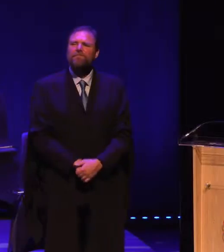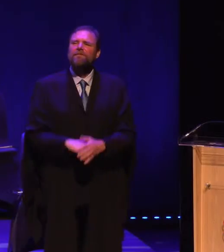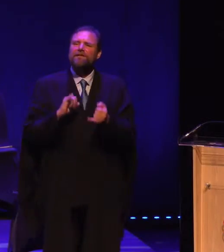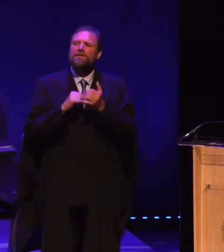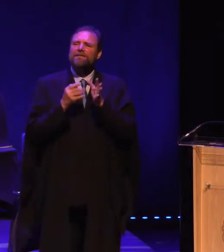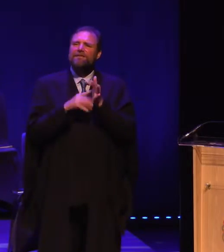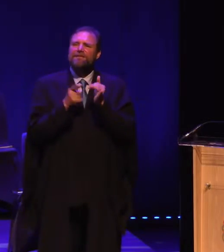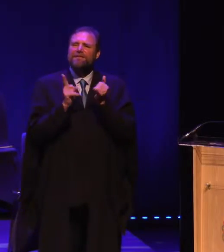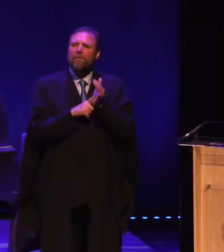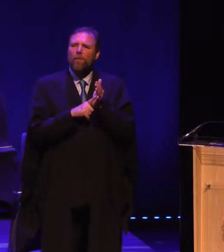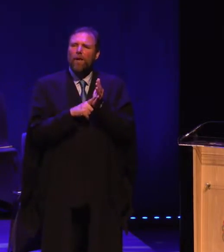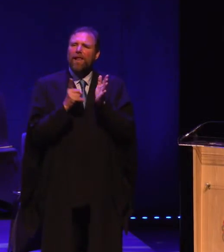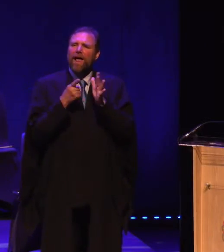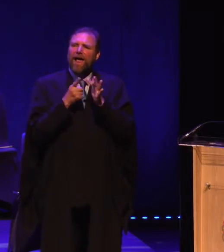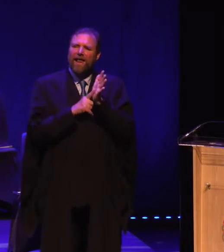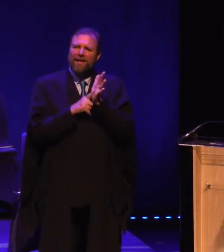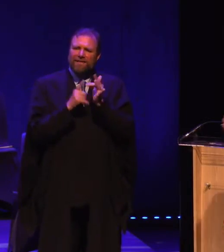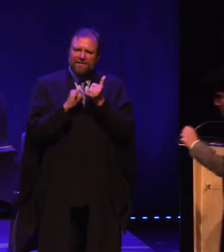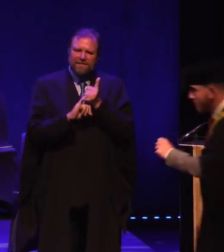Samuel Ayres.